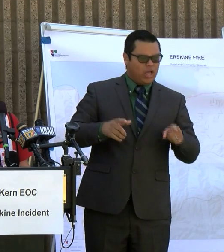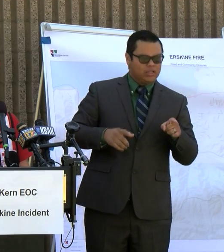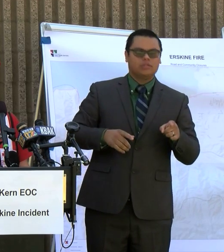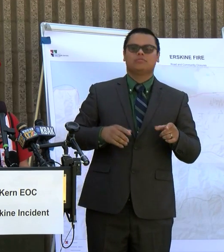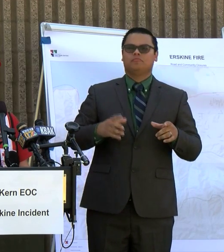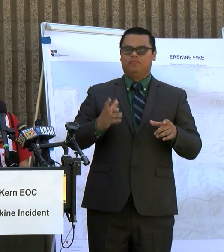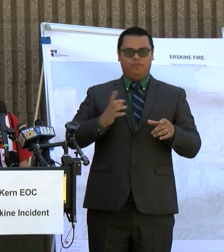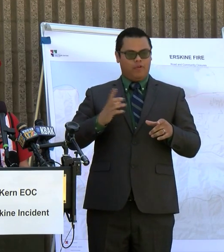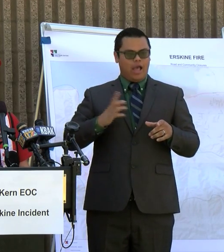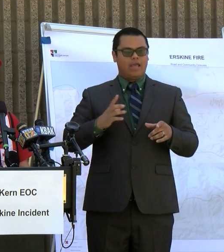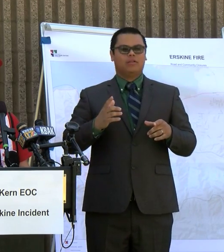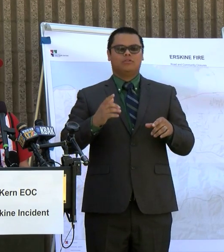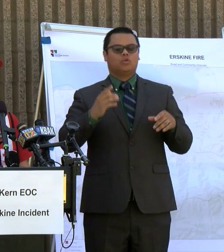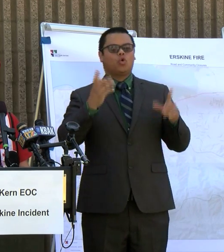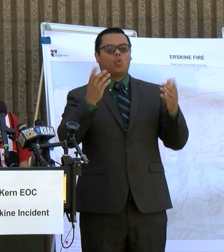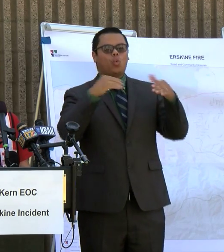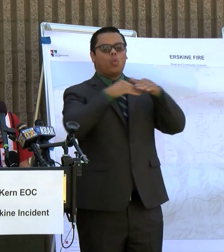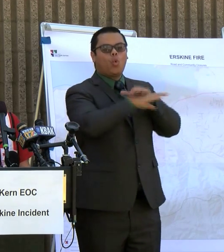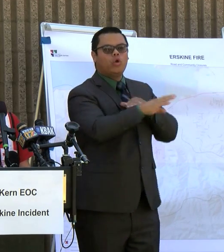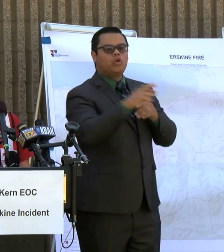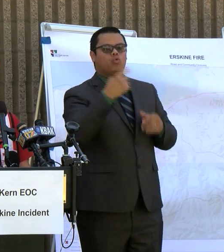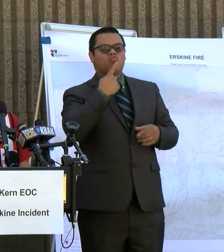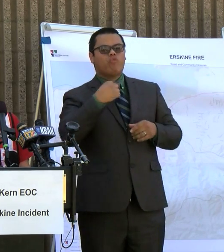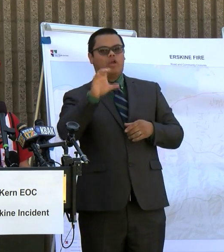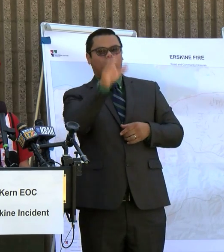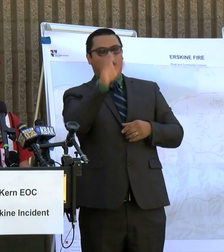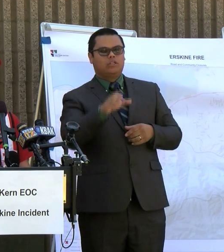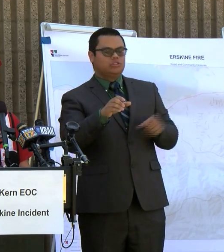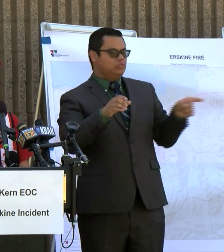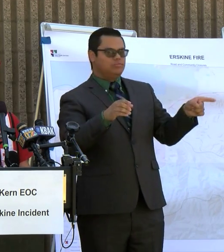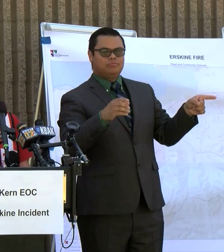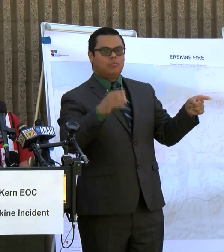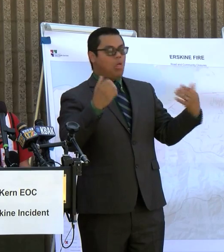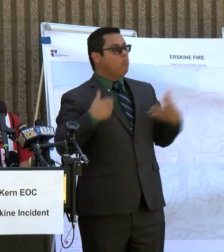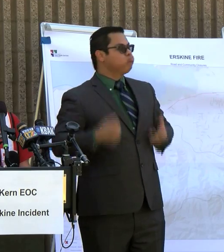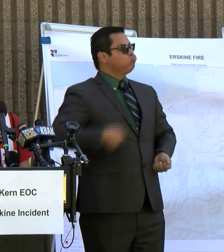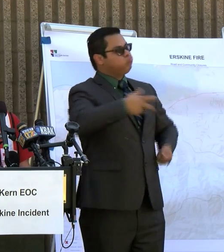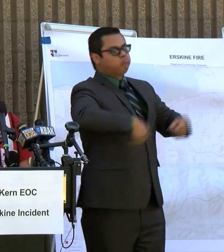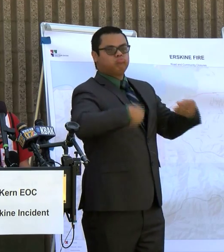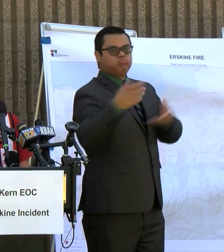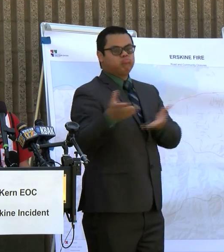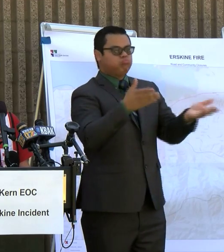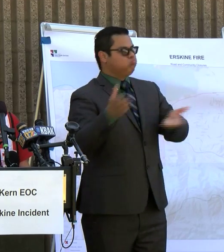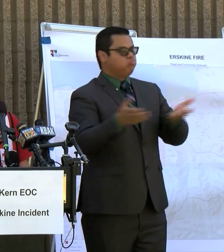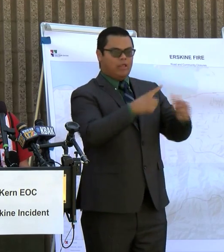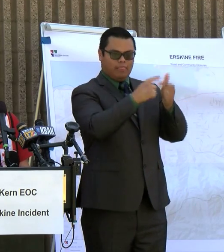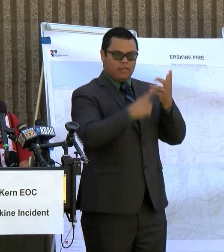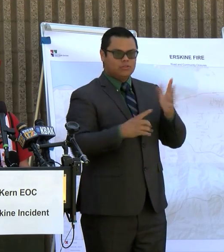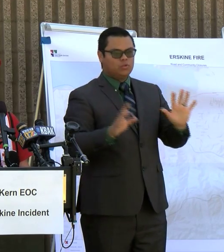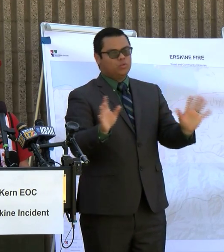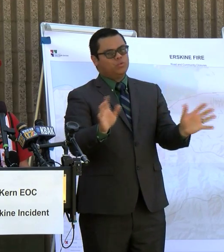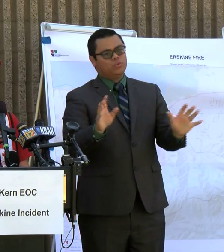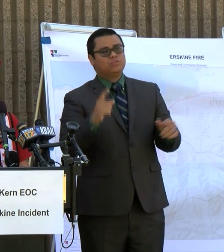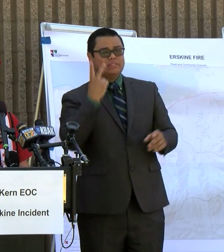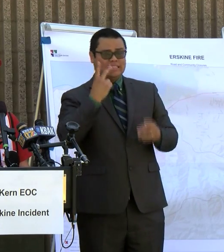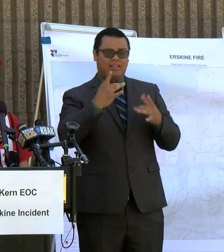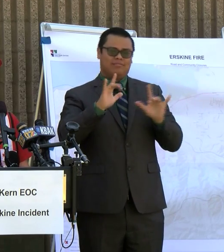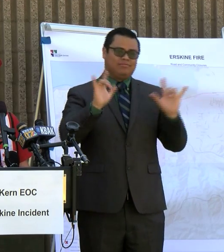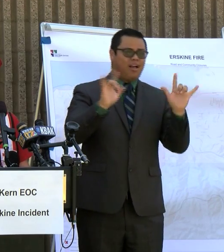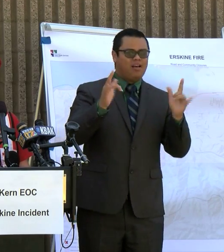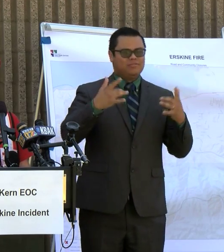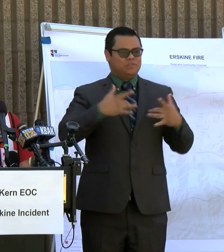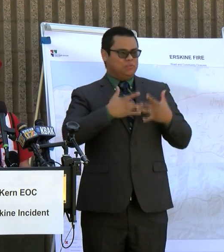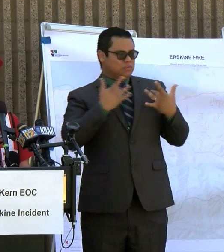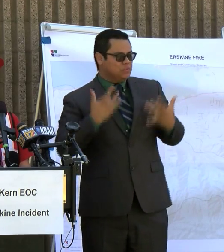not drop them off at a Red Cross shelter. We are simply not prepared to handle the outpouring of love that we've seen from the